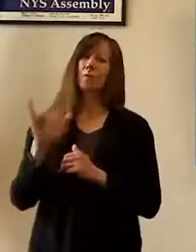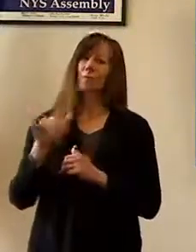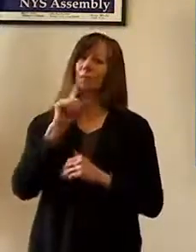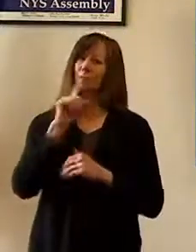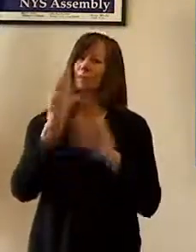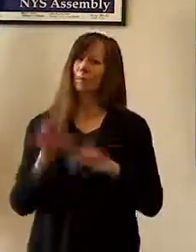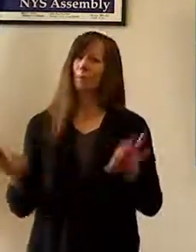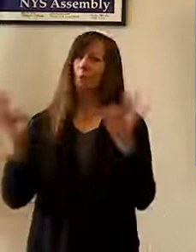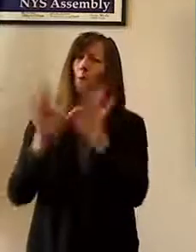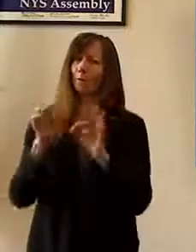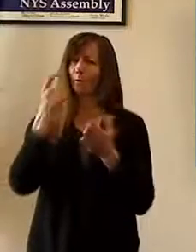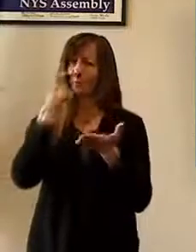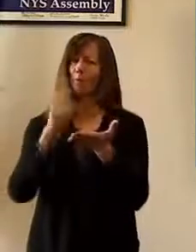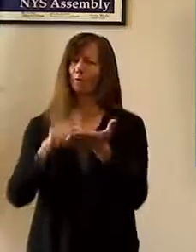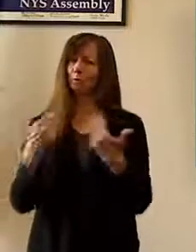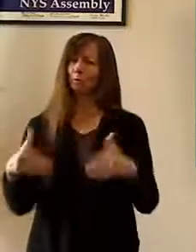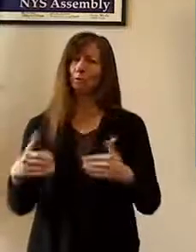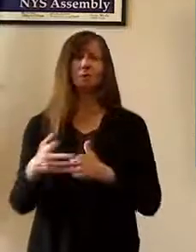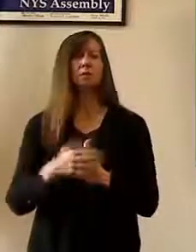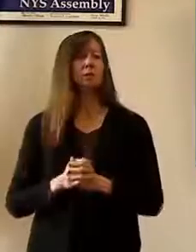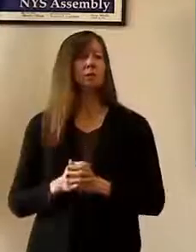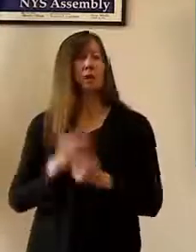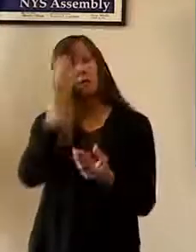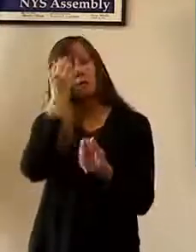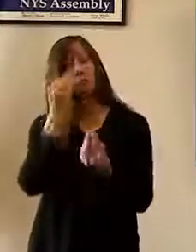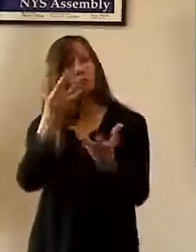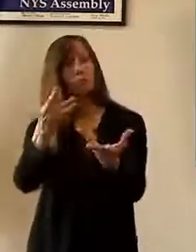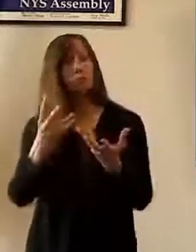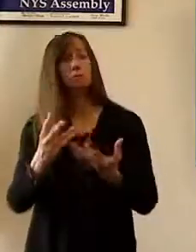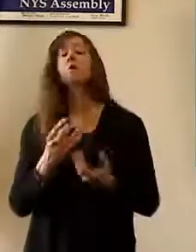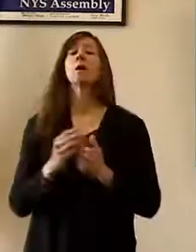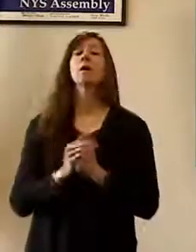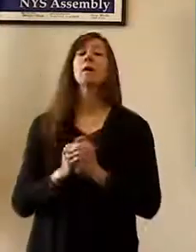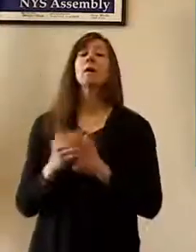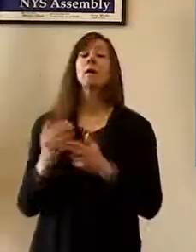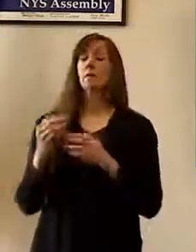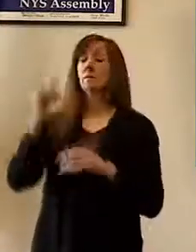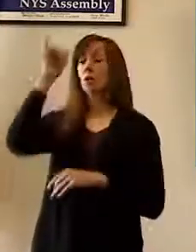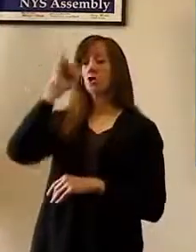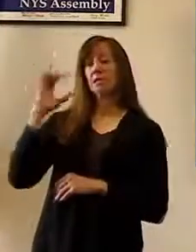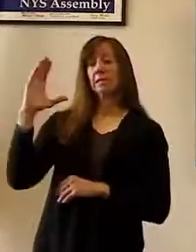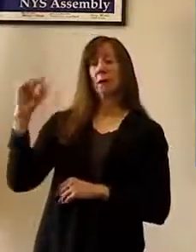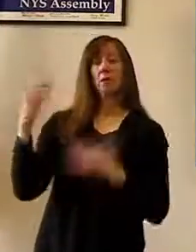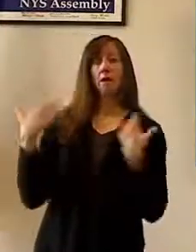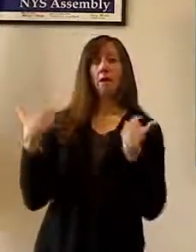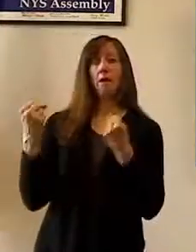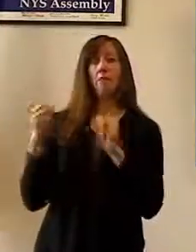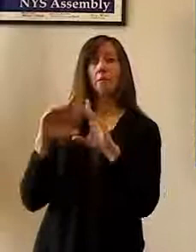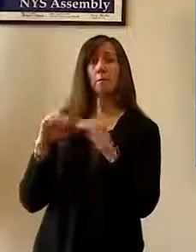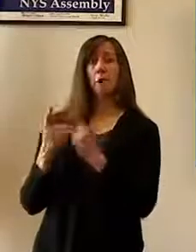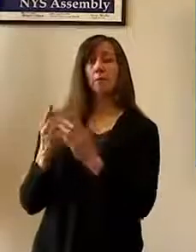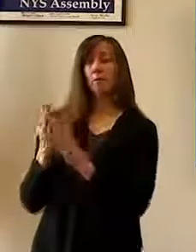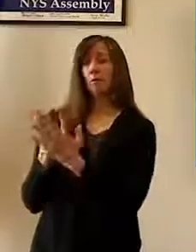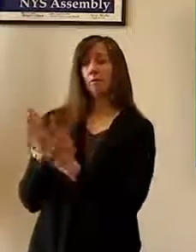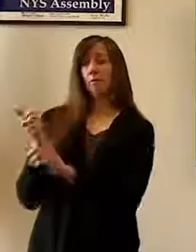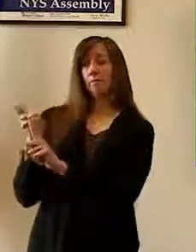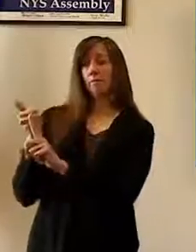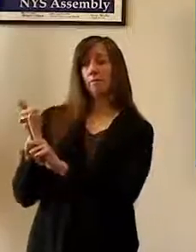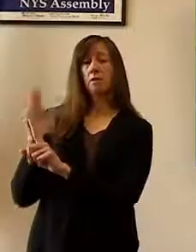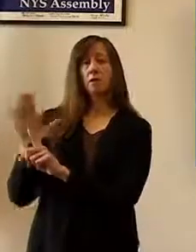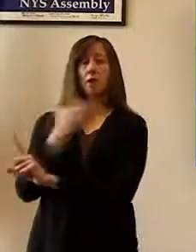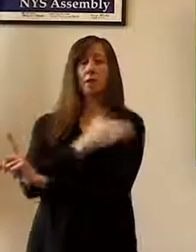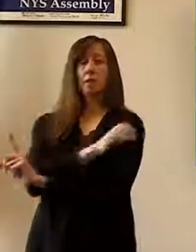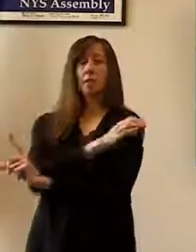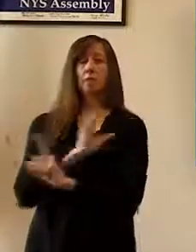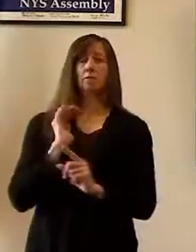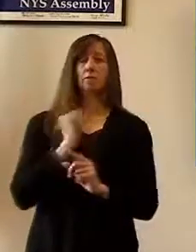important to note. Now, I will say this, the county health department itself, so through those clinics and through our partners, the Dutchess